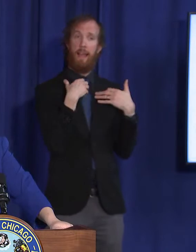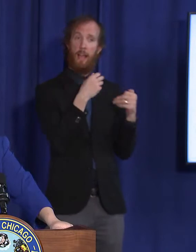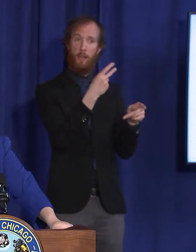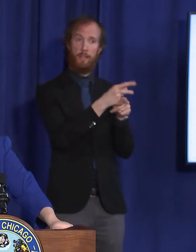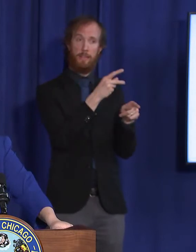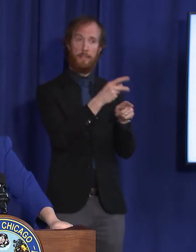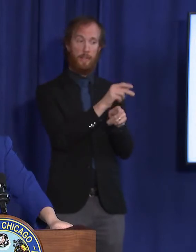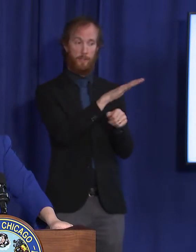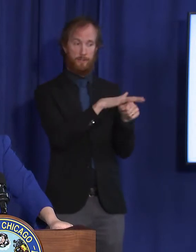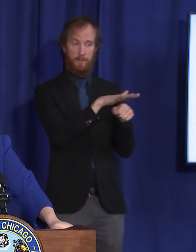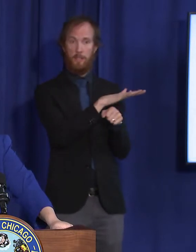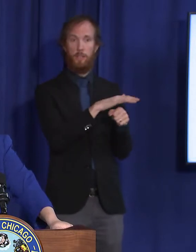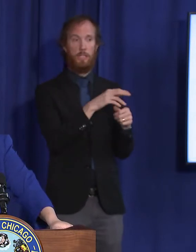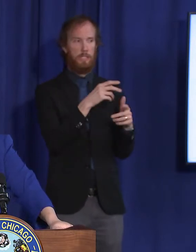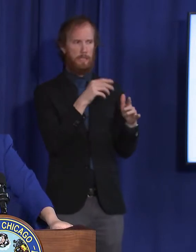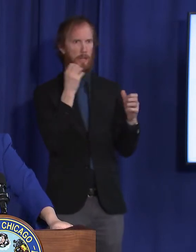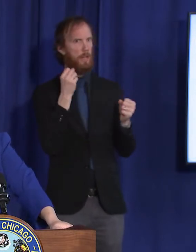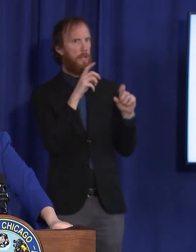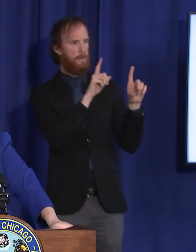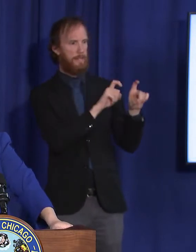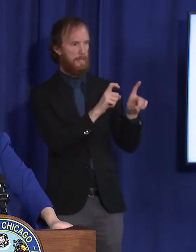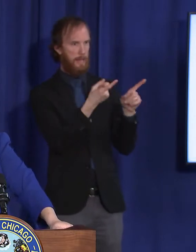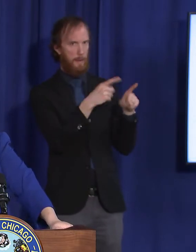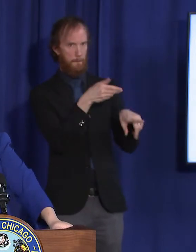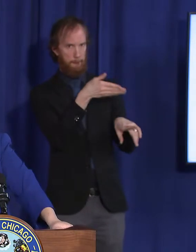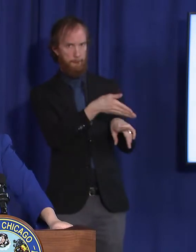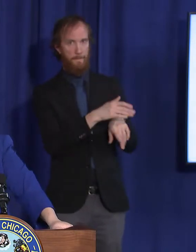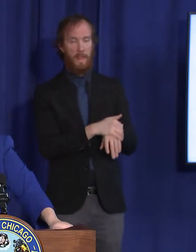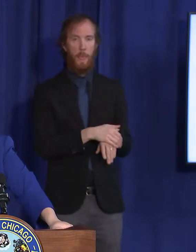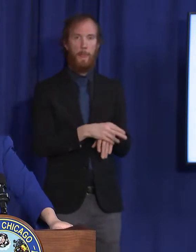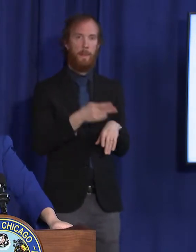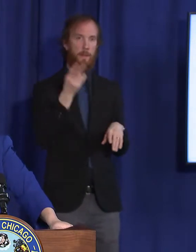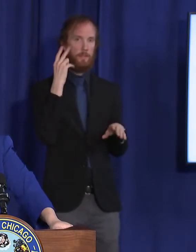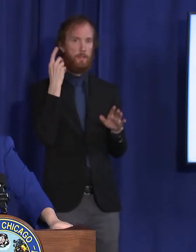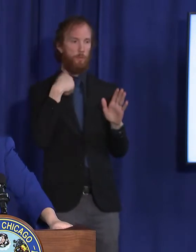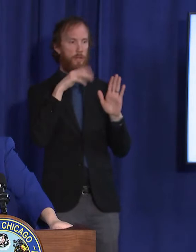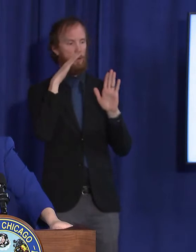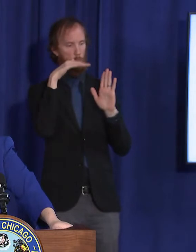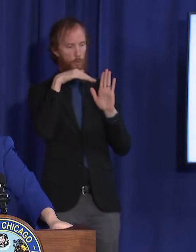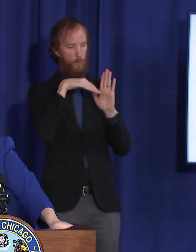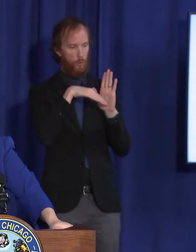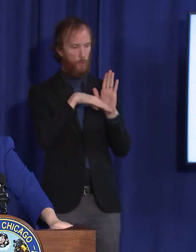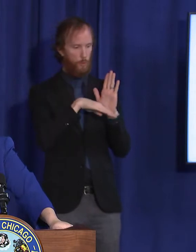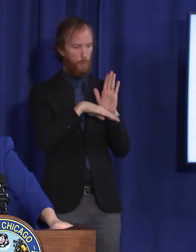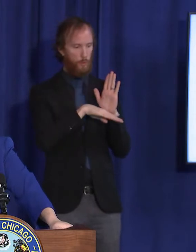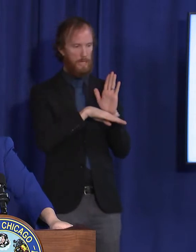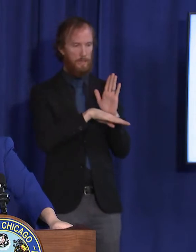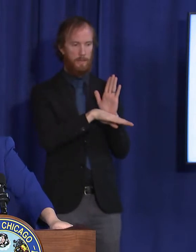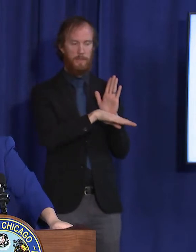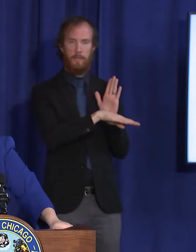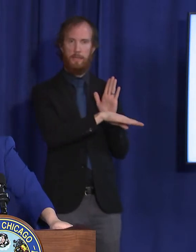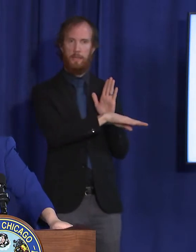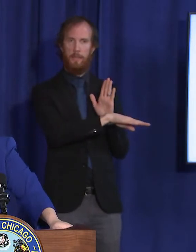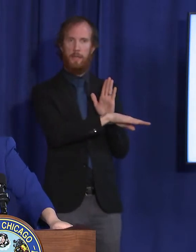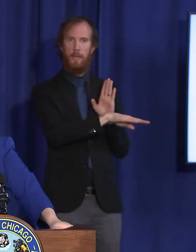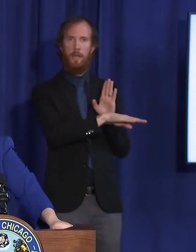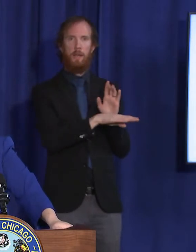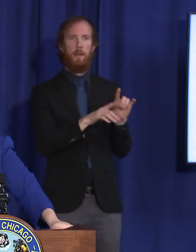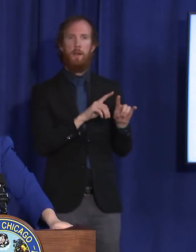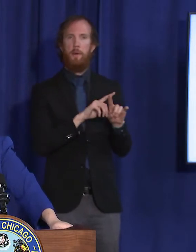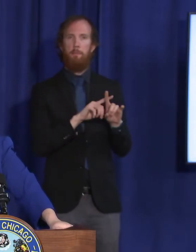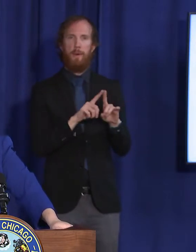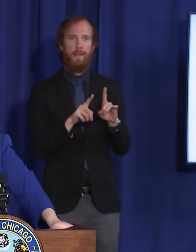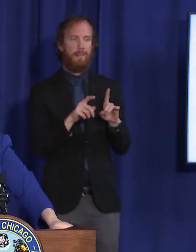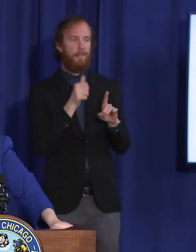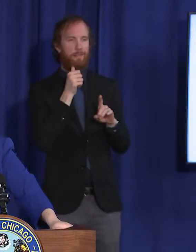start to see, you saw that we basically I think we've bottomed out in terms of sort of where we are from a COVID perspective, but we didn't just see